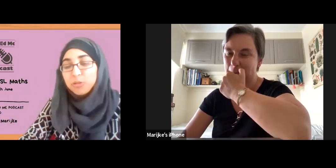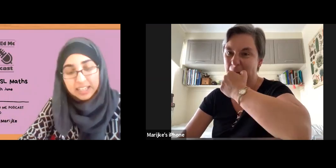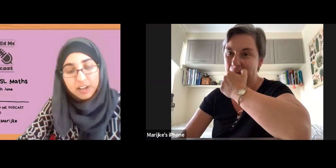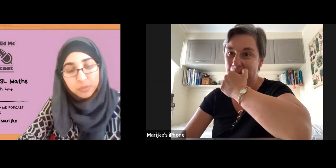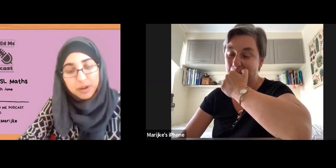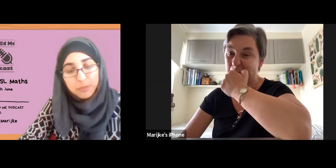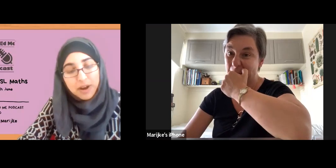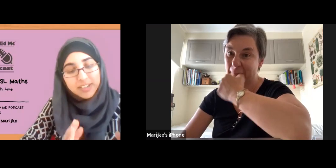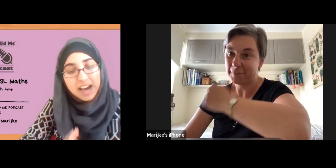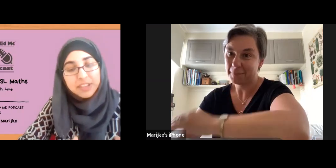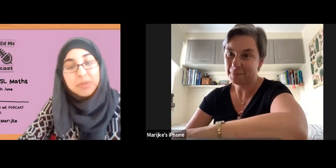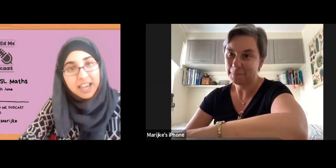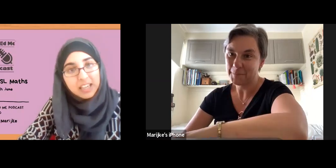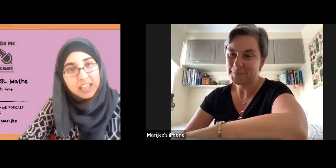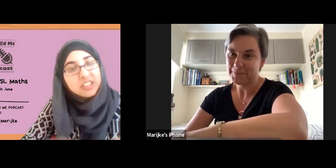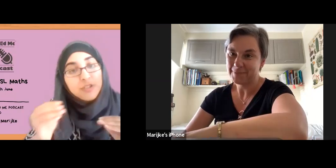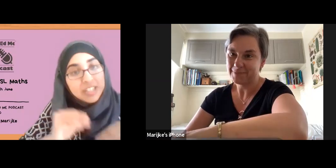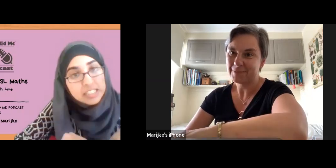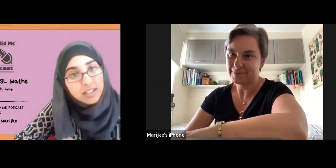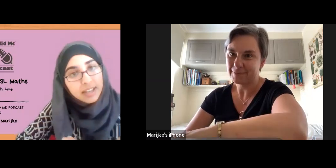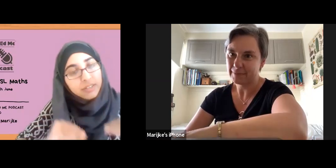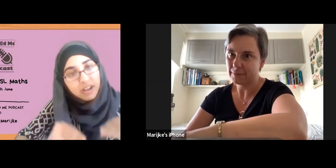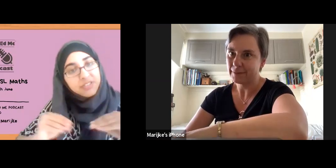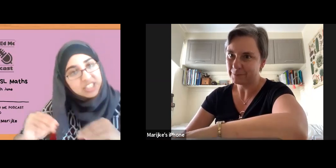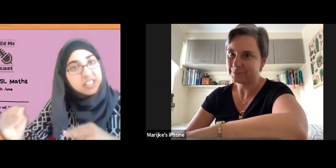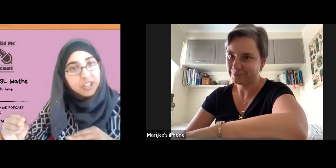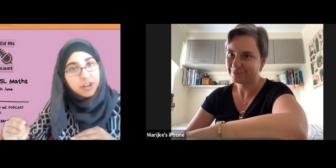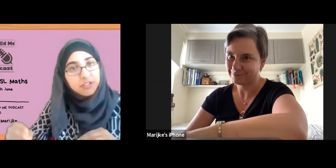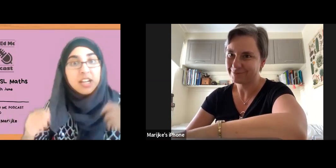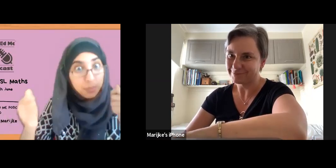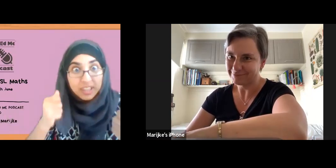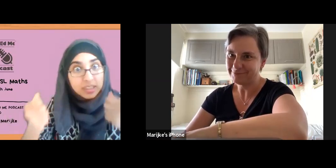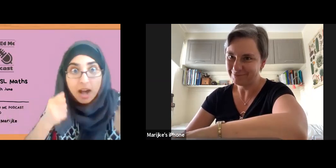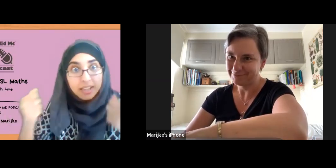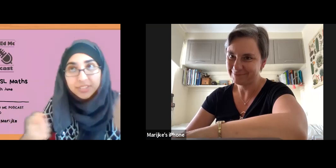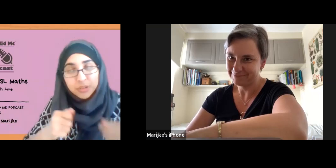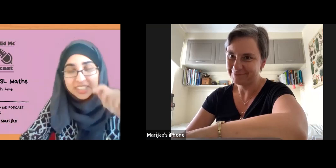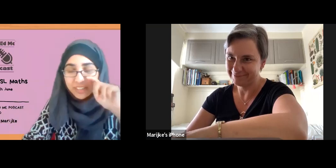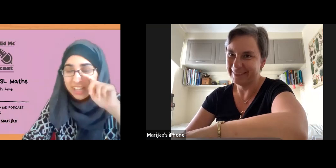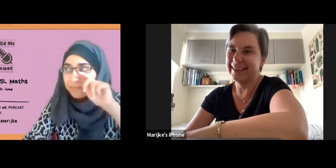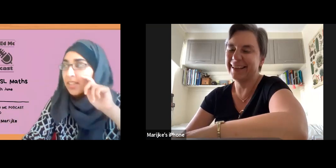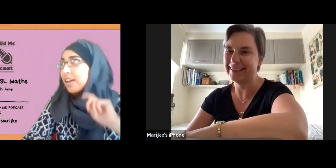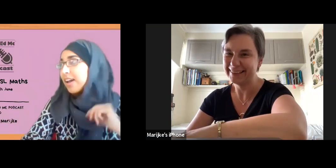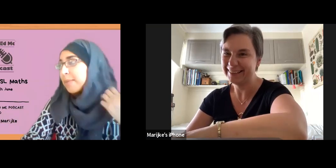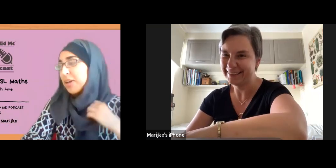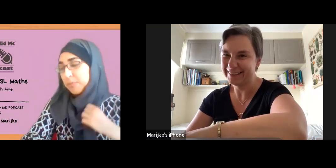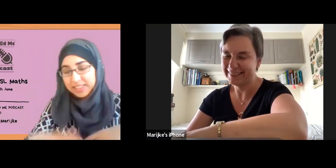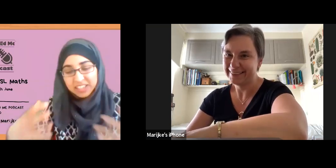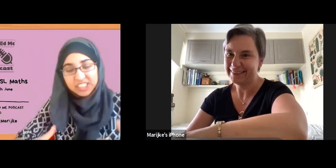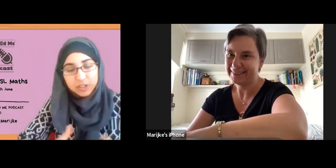clear on how they behave, because I've got really young kids, 5, 6, 7-year-olds with knives and all the rest of it. But when they see the organ,